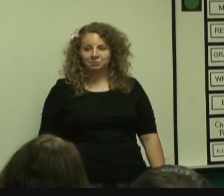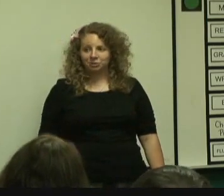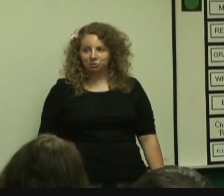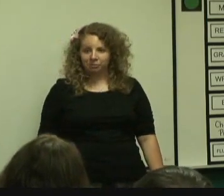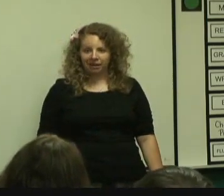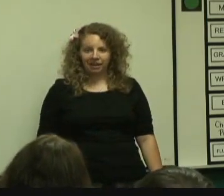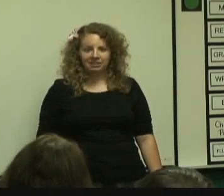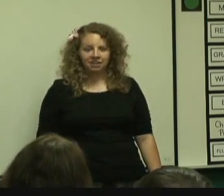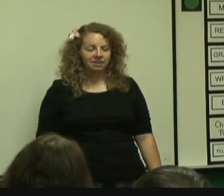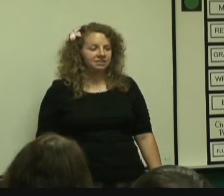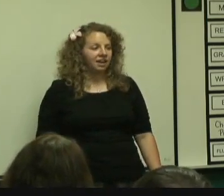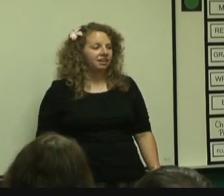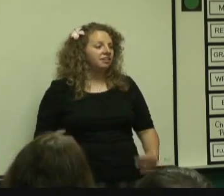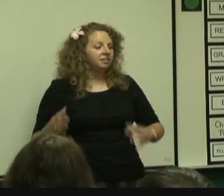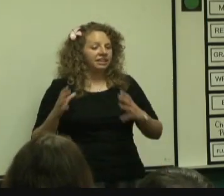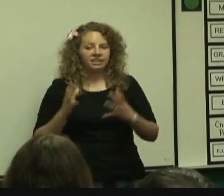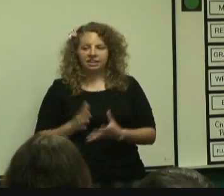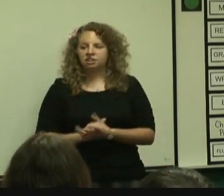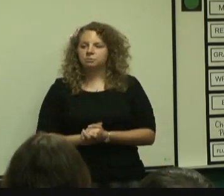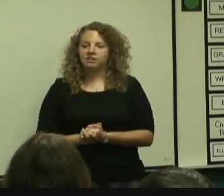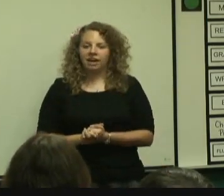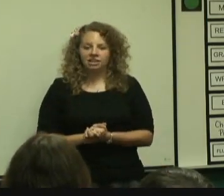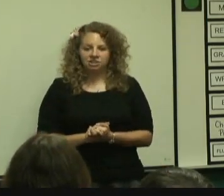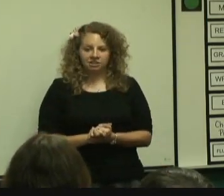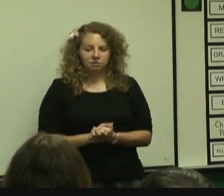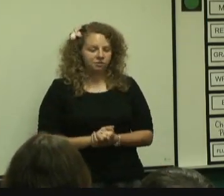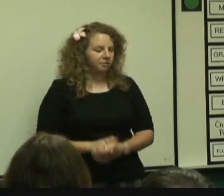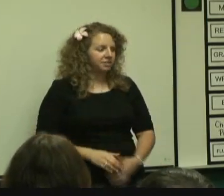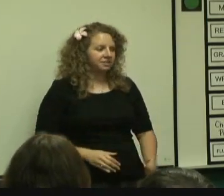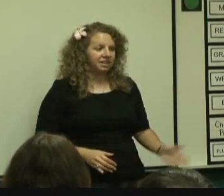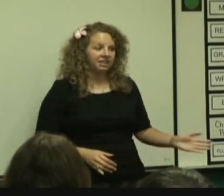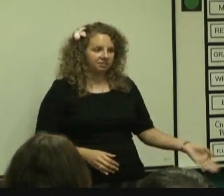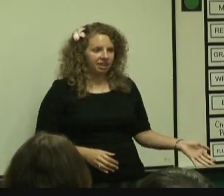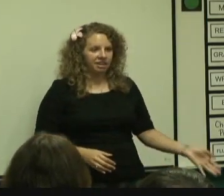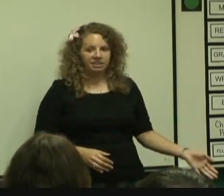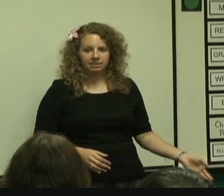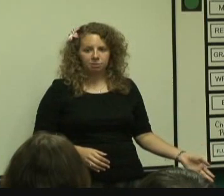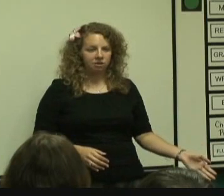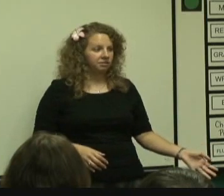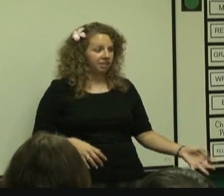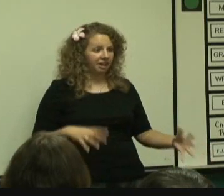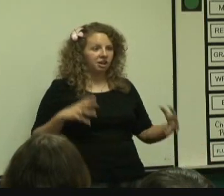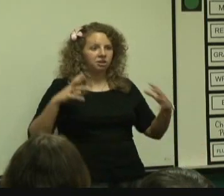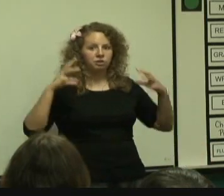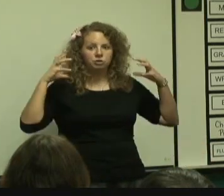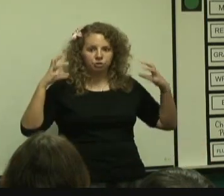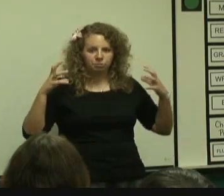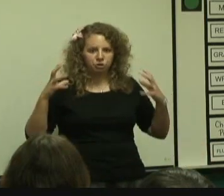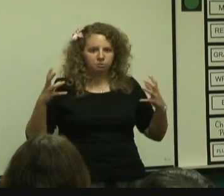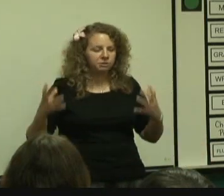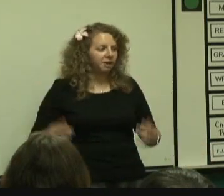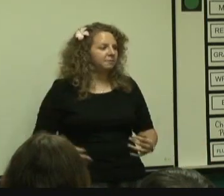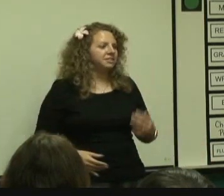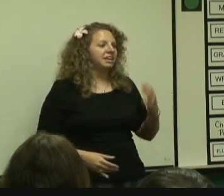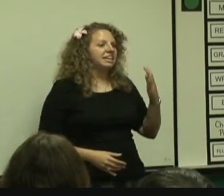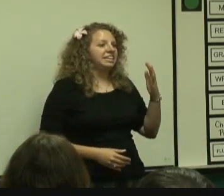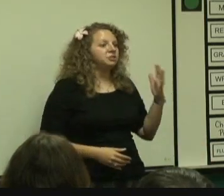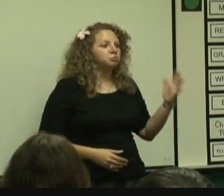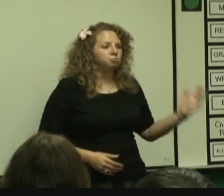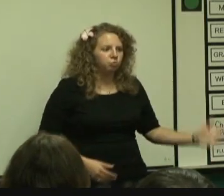really cool about ASL is that, like in English, we have adjectives. So if I was going to say that he's smart, like super, super smart, I would say he is